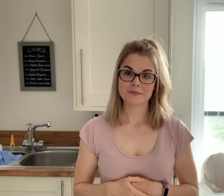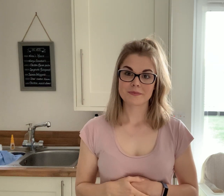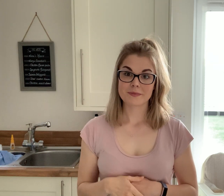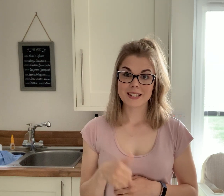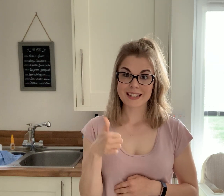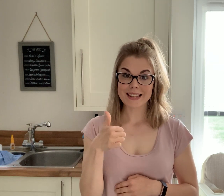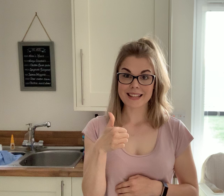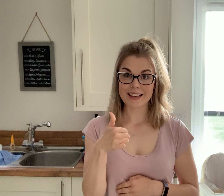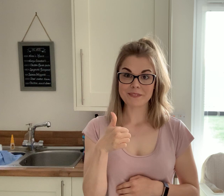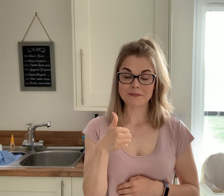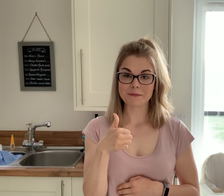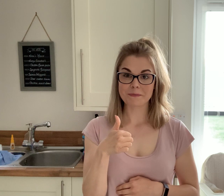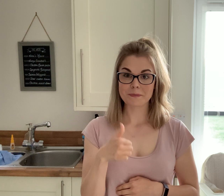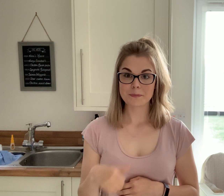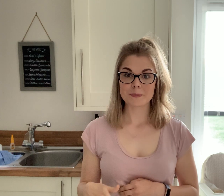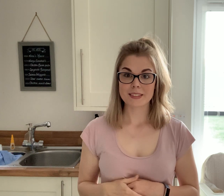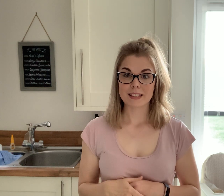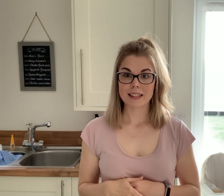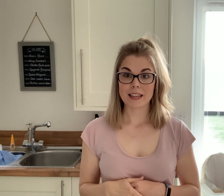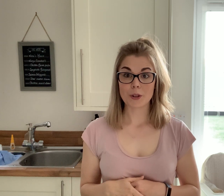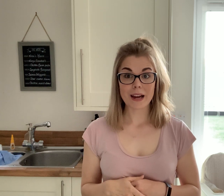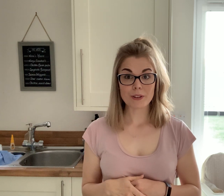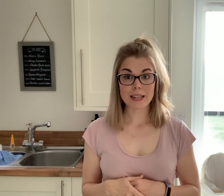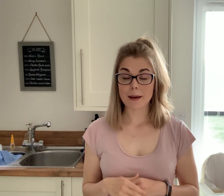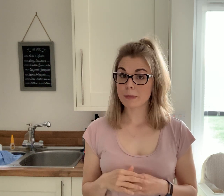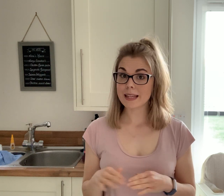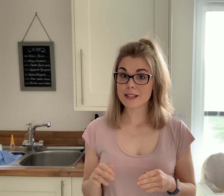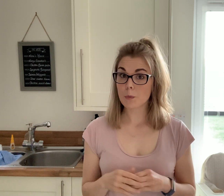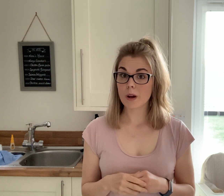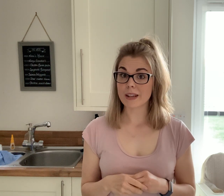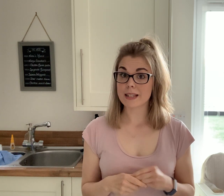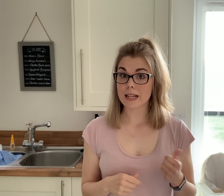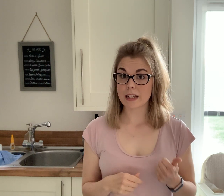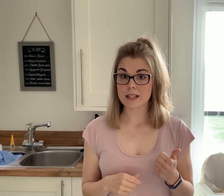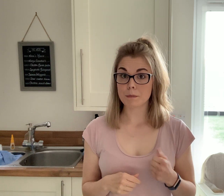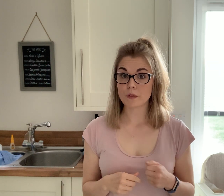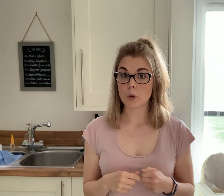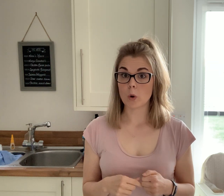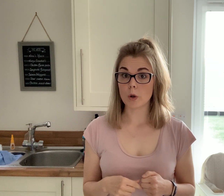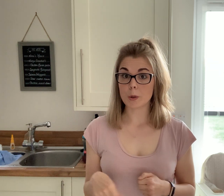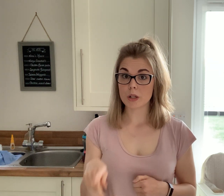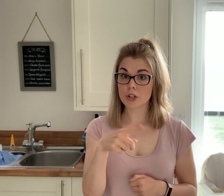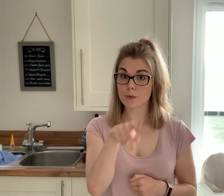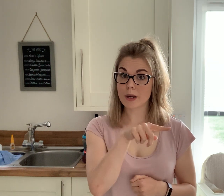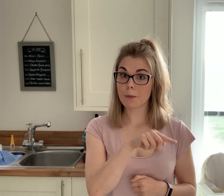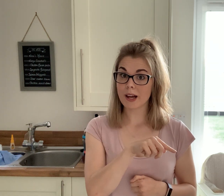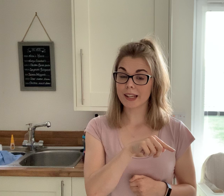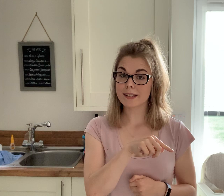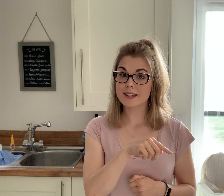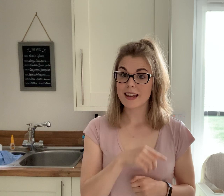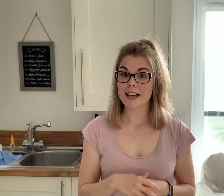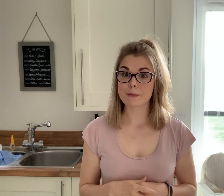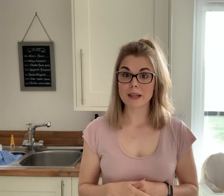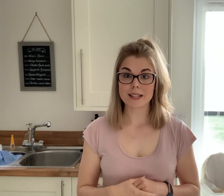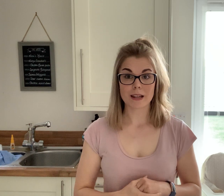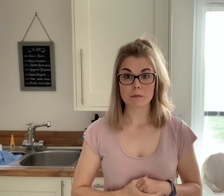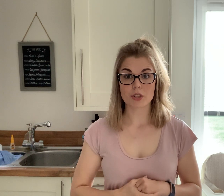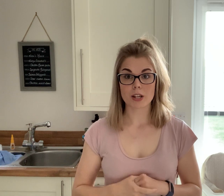Did you get it? If you haven't yet please don't worry because like I said before you can just rewind as many times as you